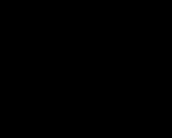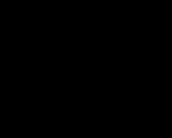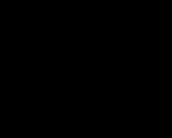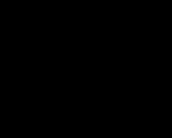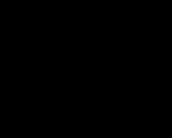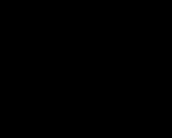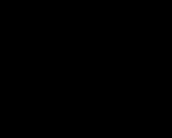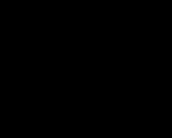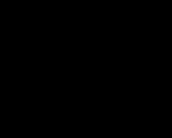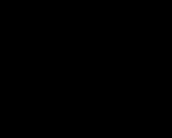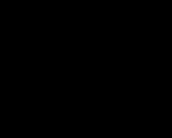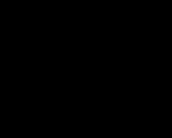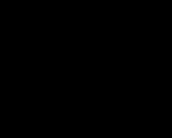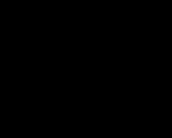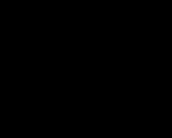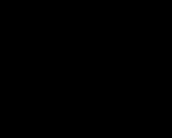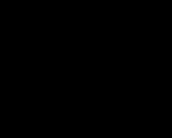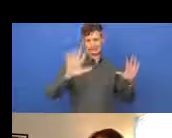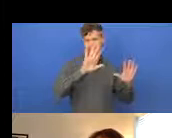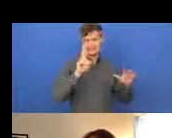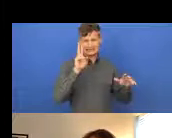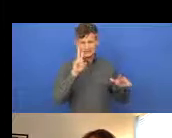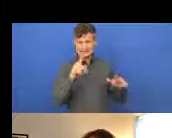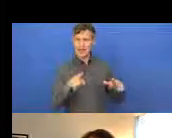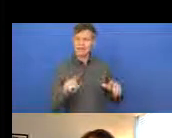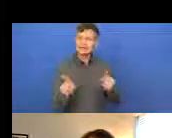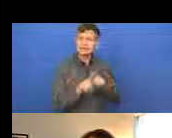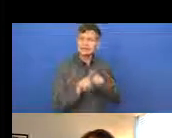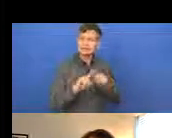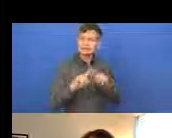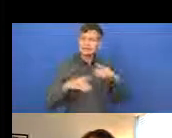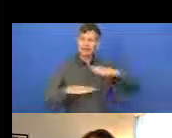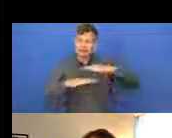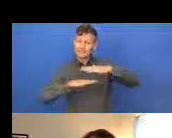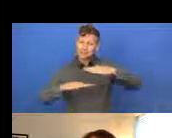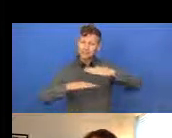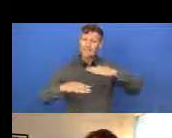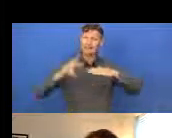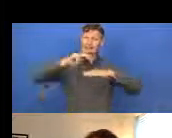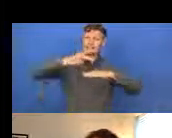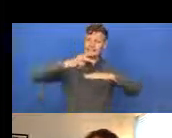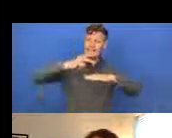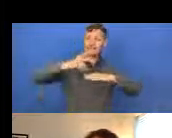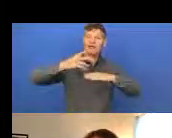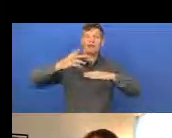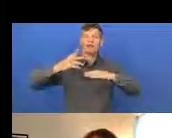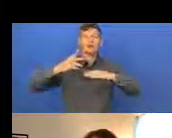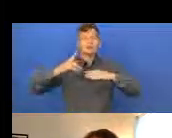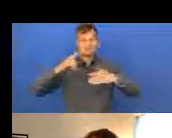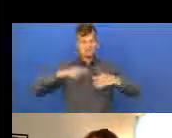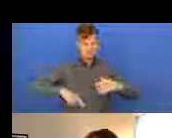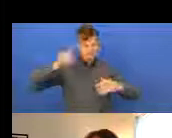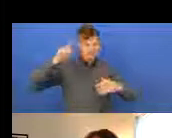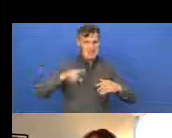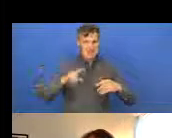the US, which measured rates at the elementary, middle, and secondary school levels and compared students with different disability